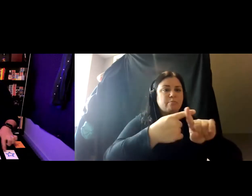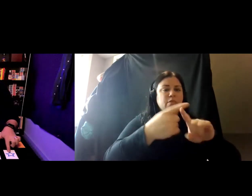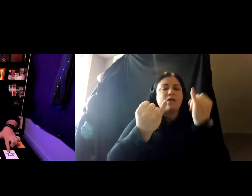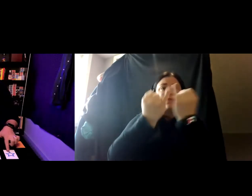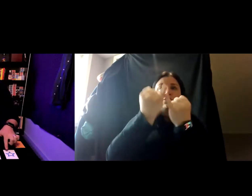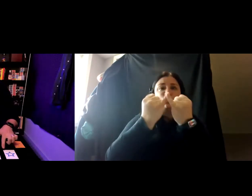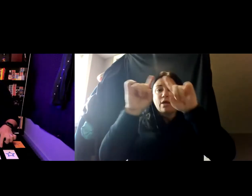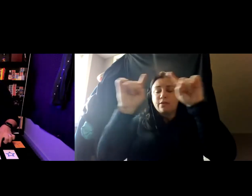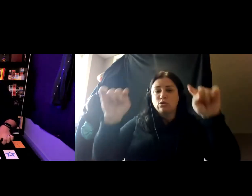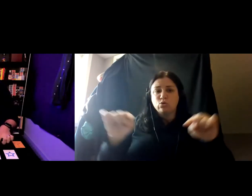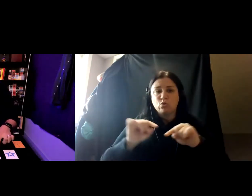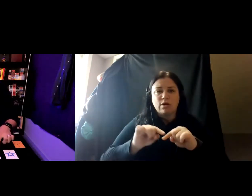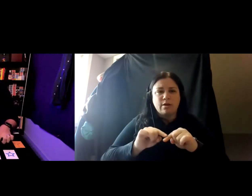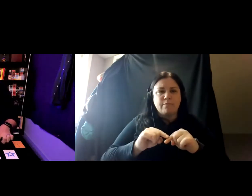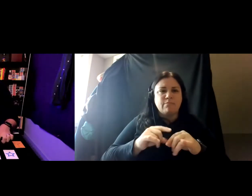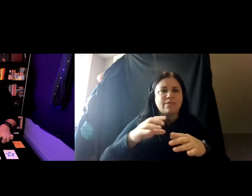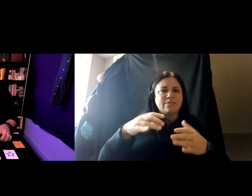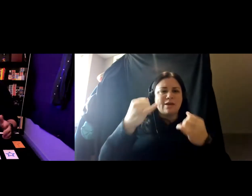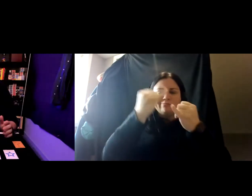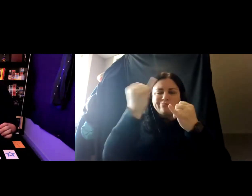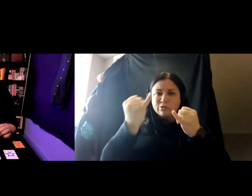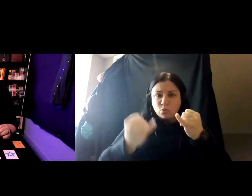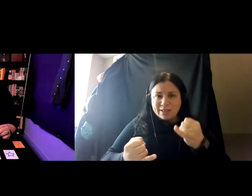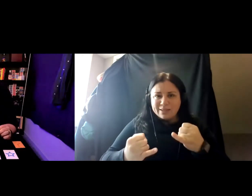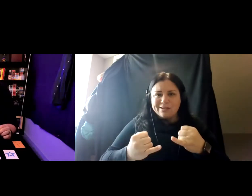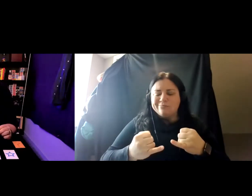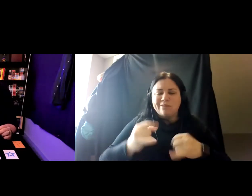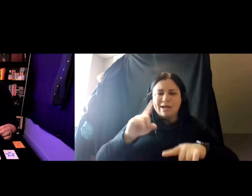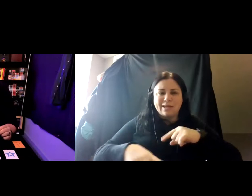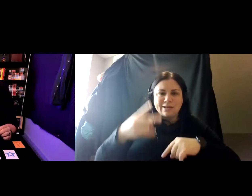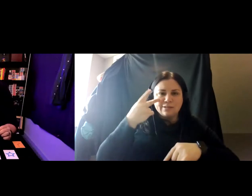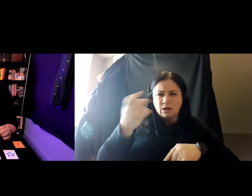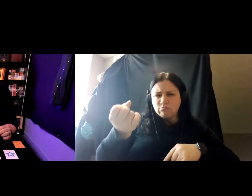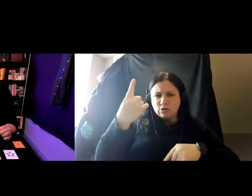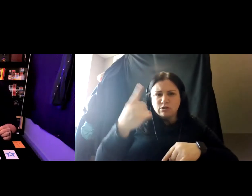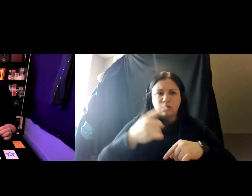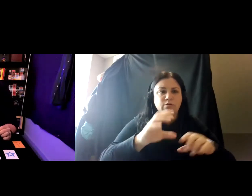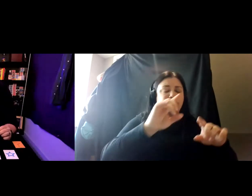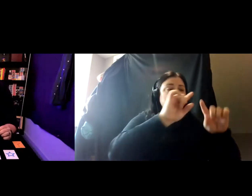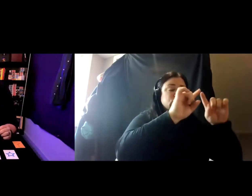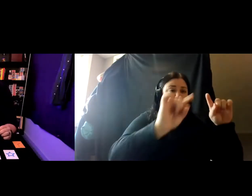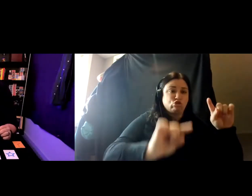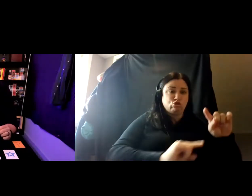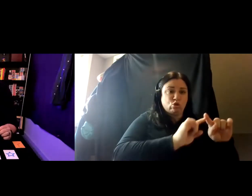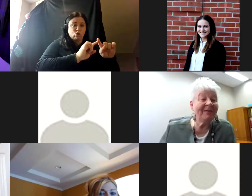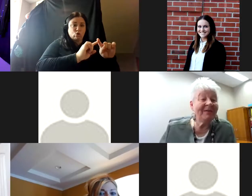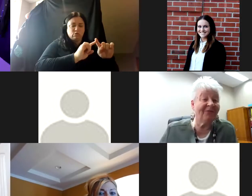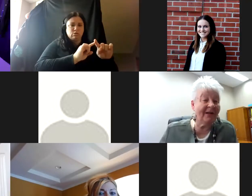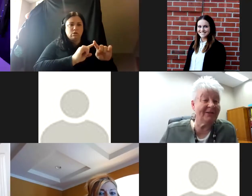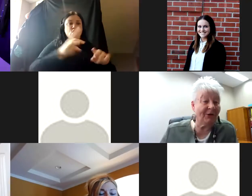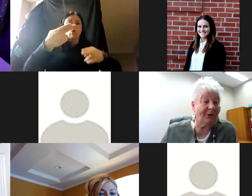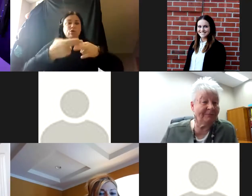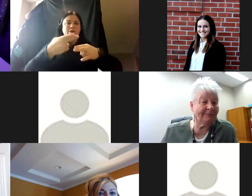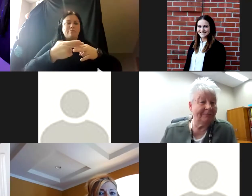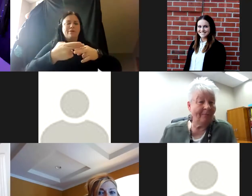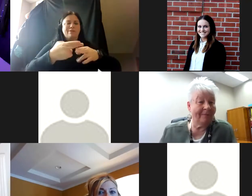but I can't make out that squiggly thing in the middle. Okay, so this is a circle. Okay, I didn't see Okay, that a one. circle. Your Okay. name is in front of